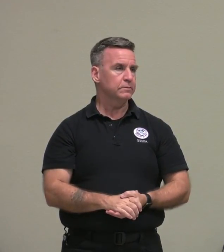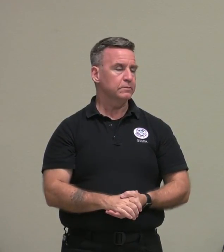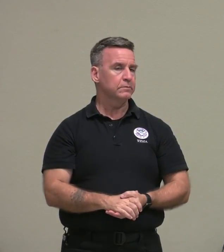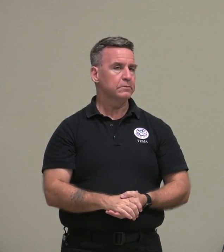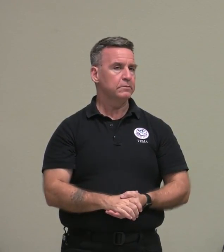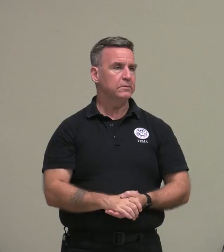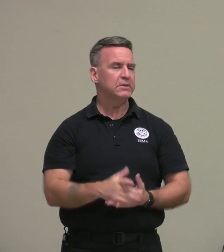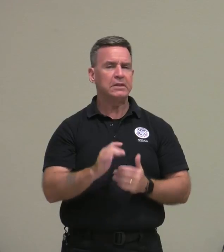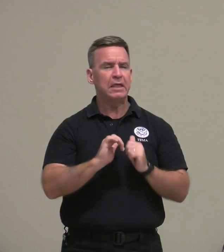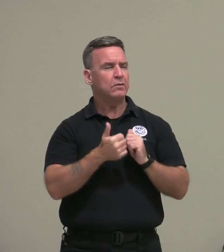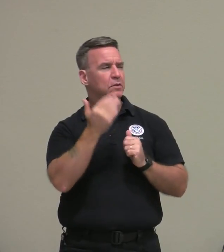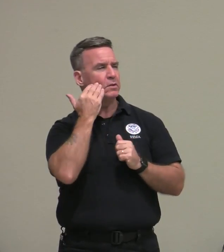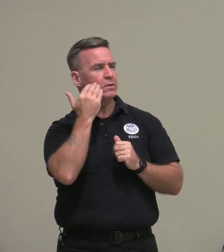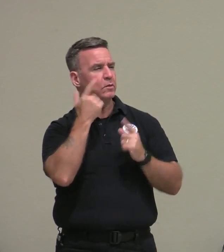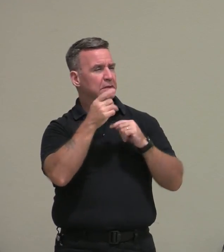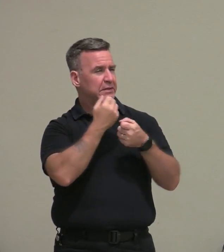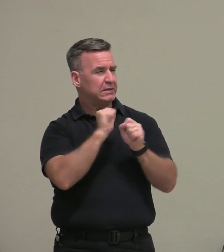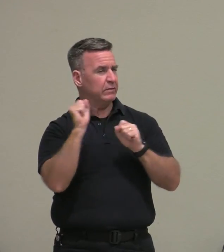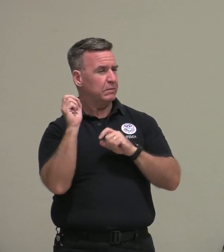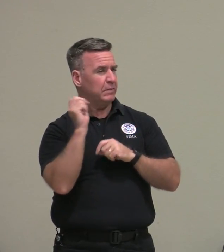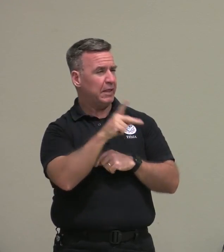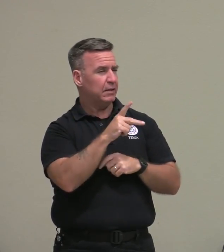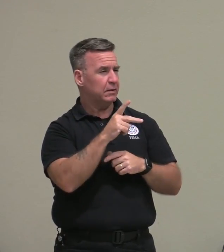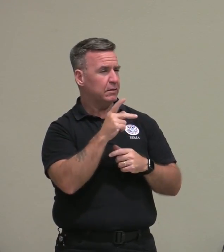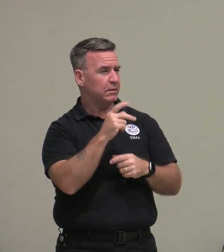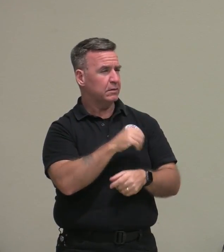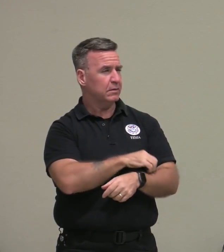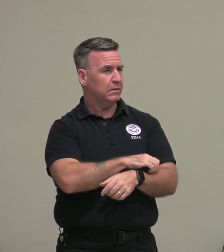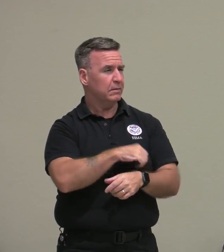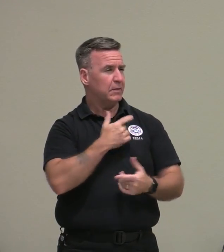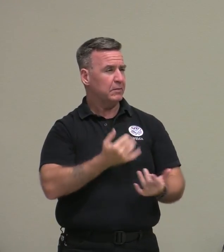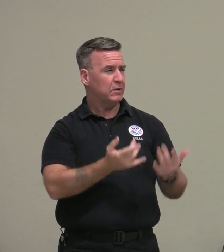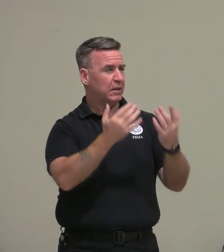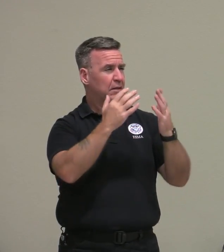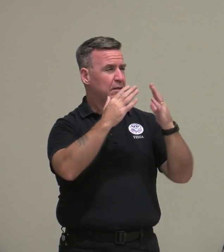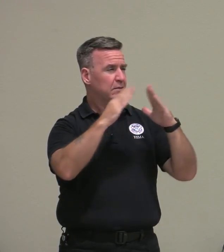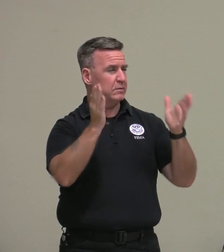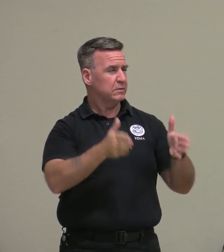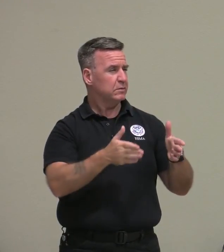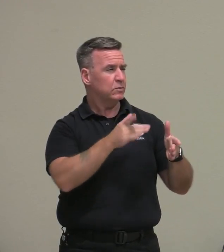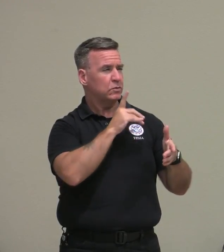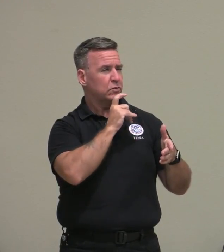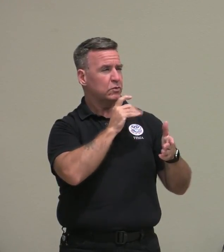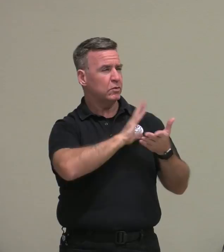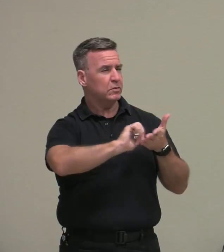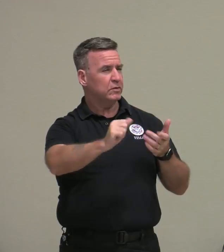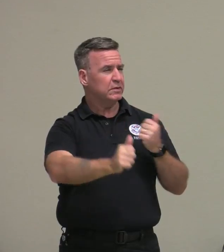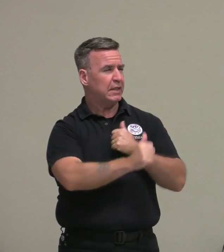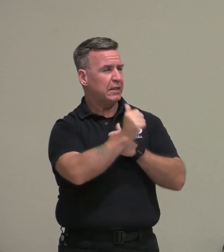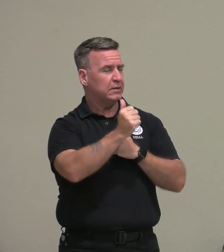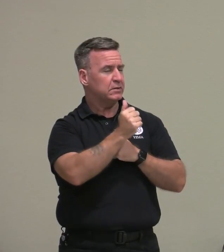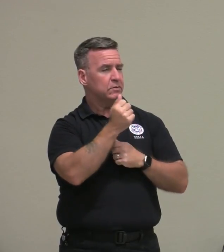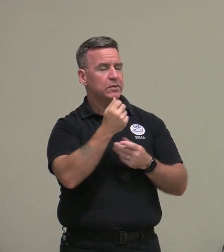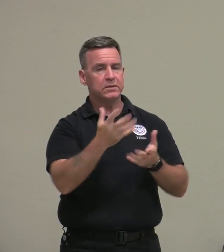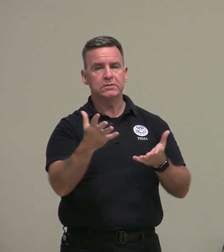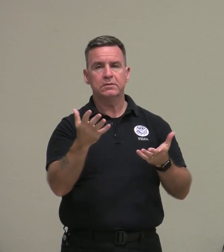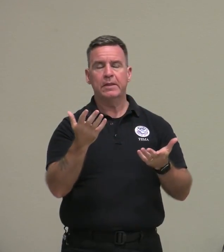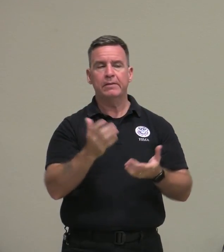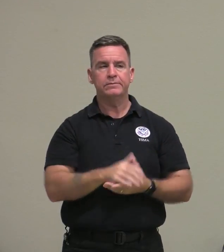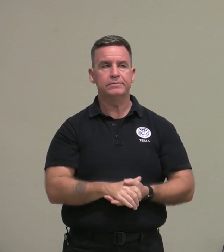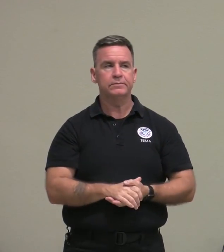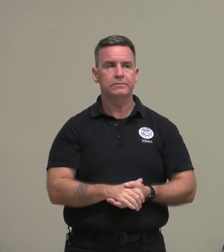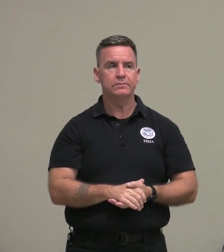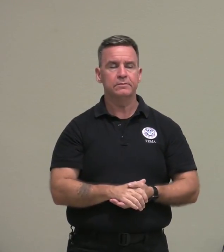This question, how do I know when it's safe to return to my burned out residence and property? Who removes the hazardous waste? So